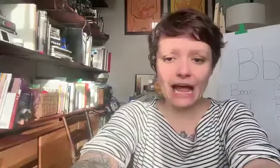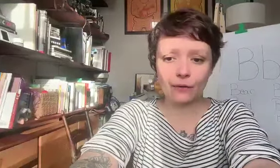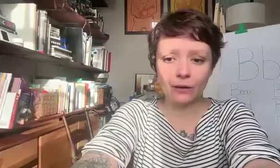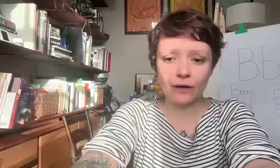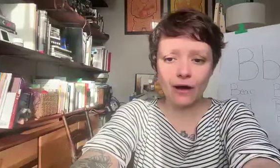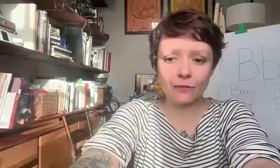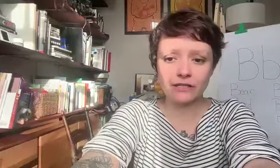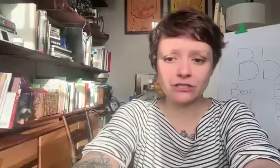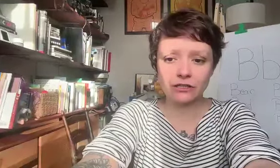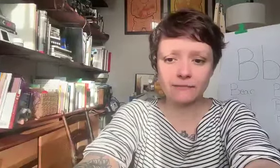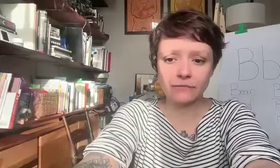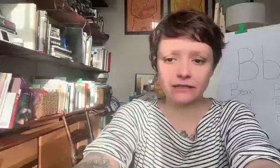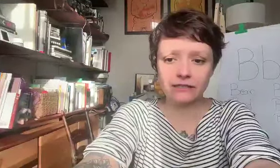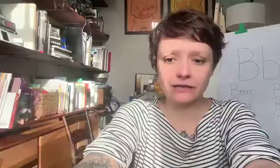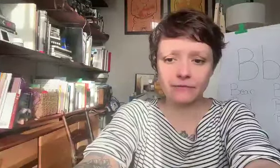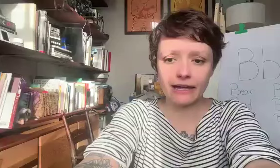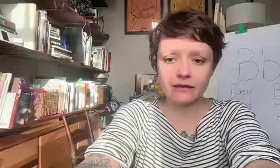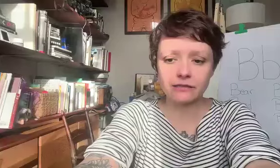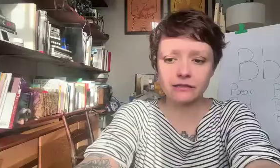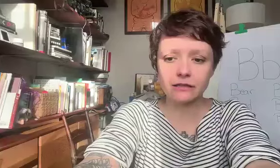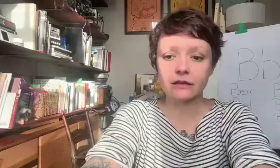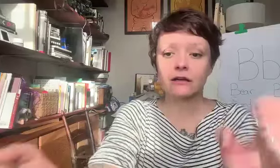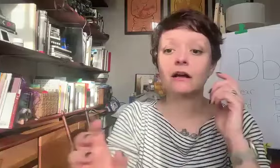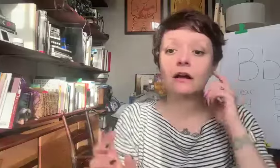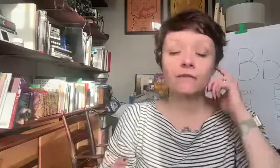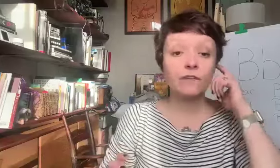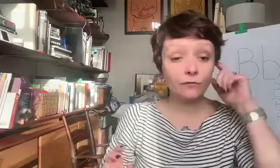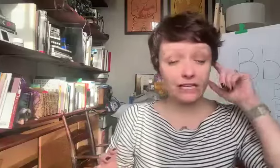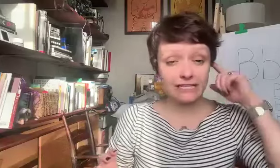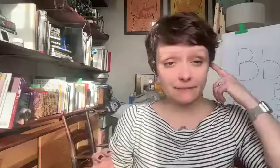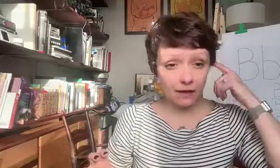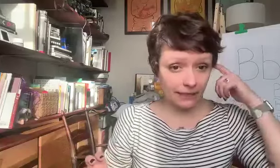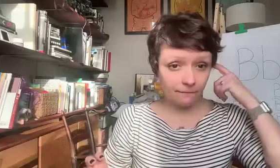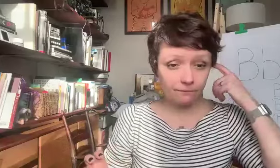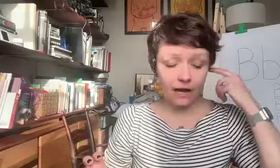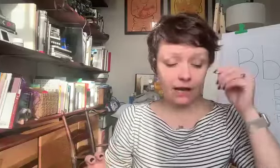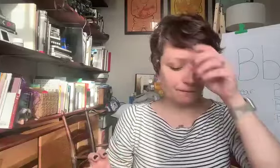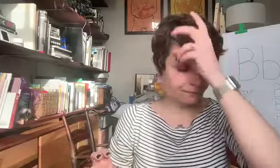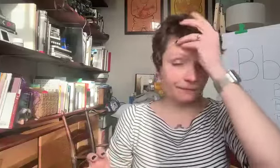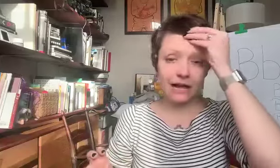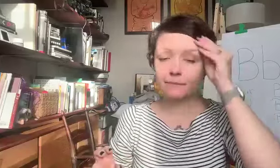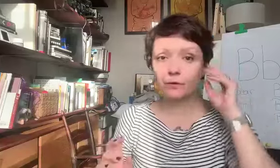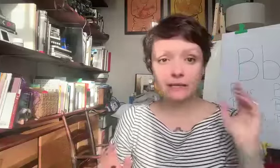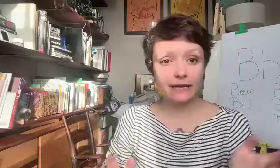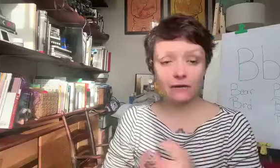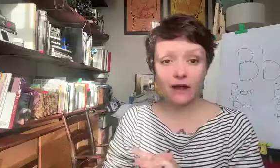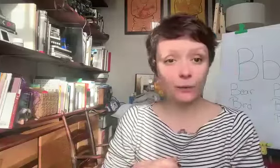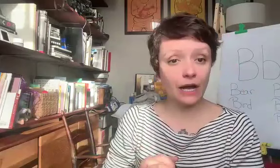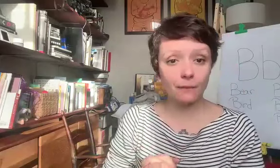I really want to know how to insert something into something else, feel free to email me. I'm really big on following up